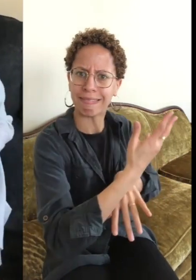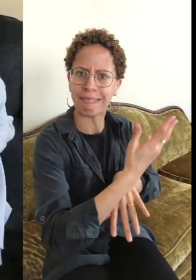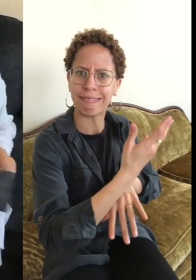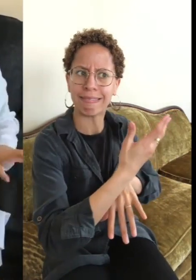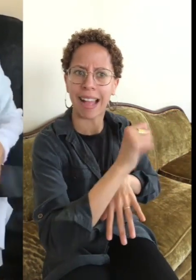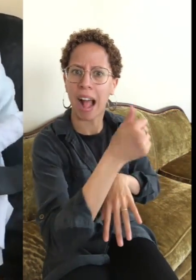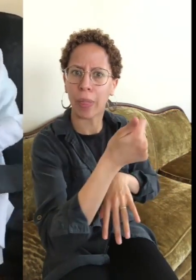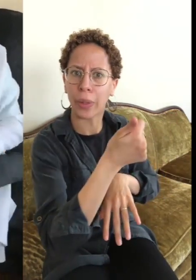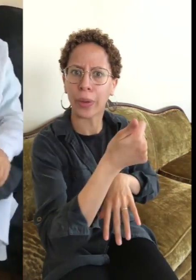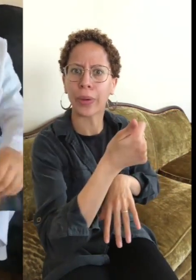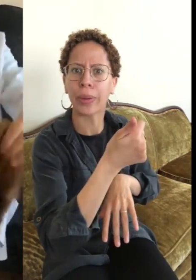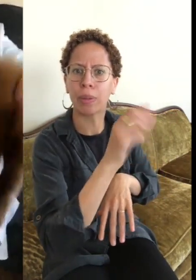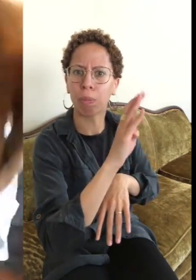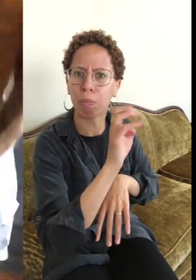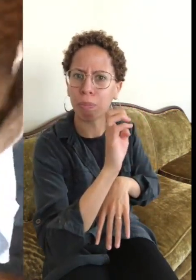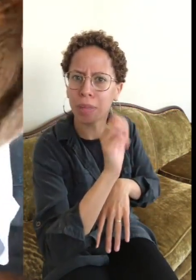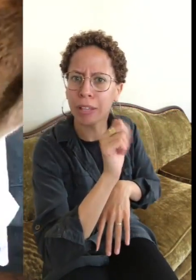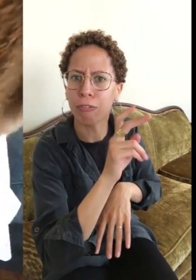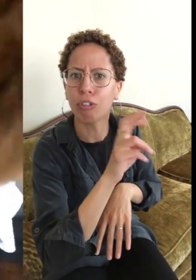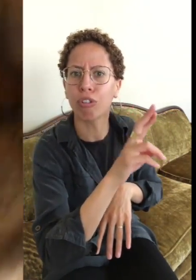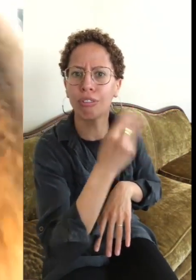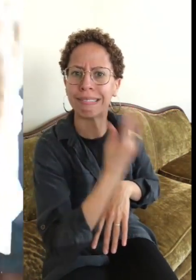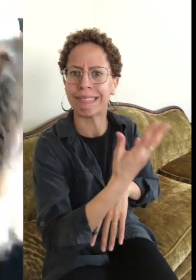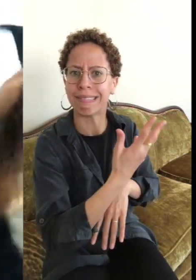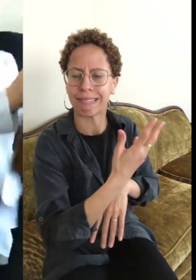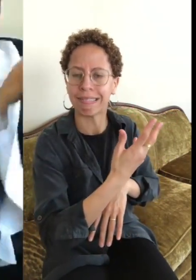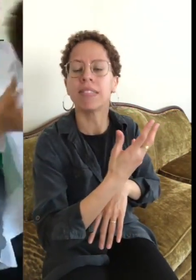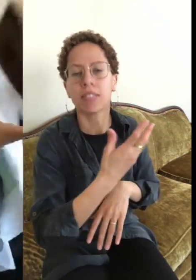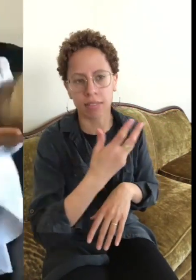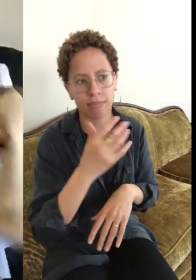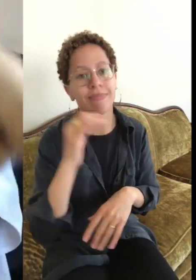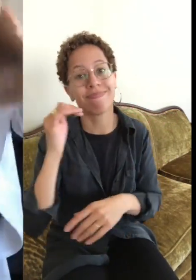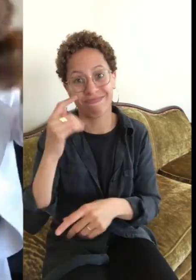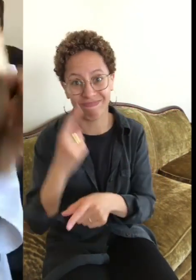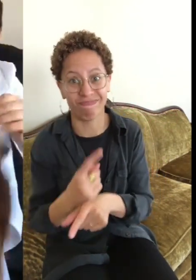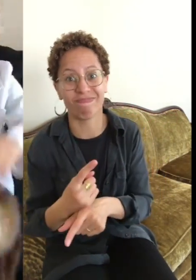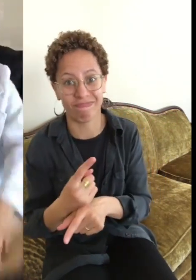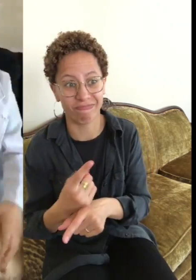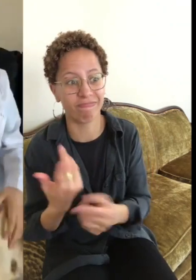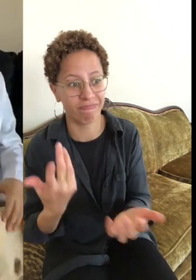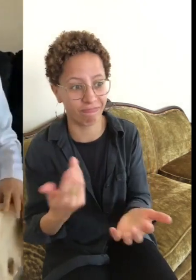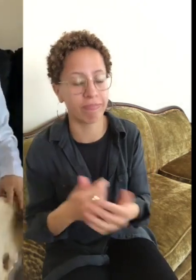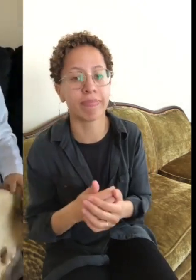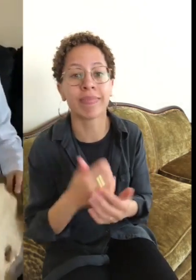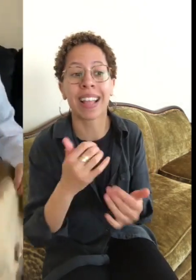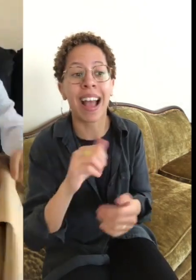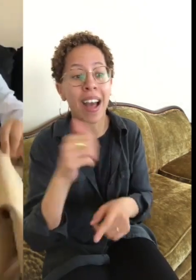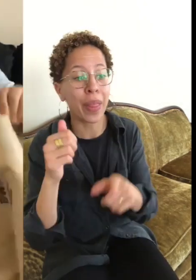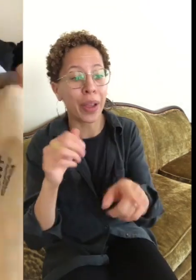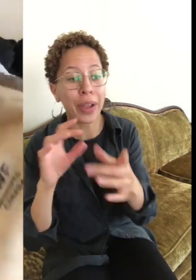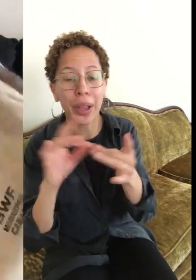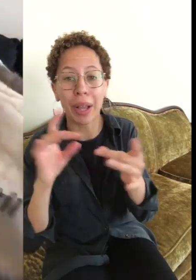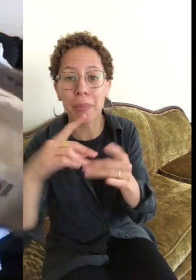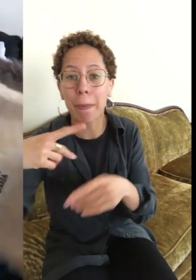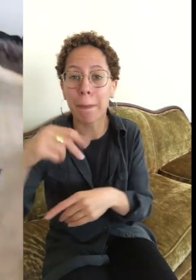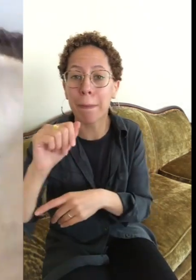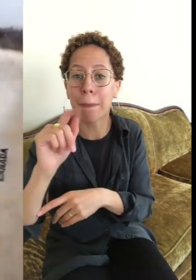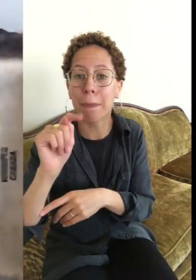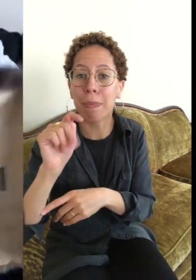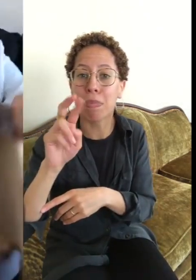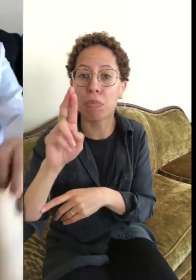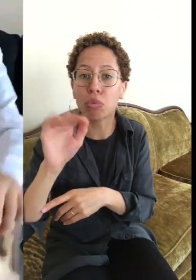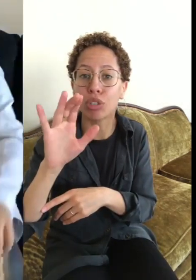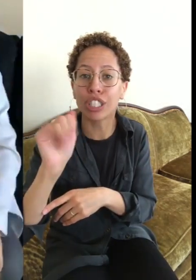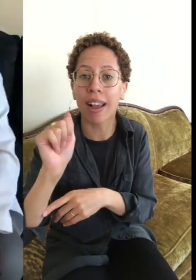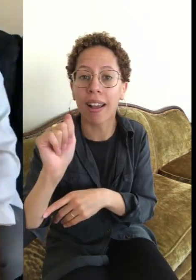when it slaps its tail. Now, we had another comment from Patricia, who's all the way up in Churchill, saying that that fur would make